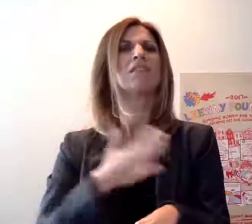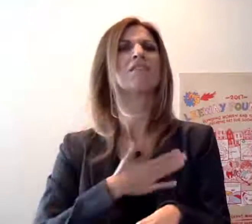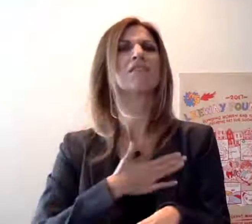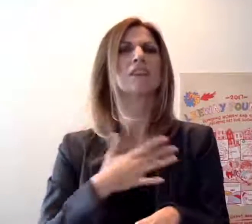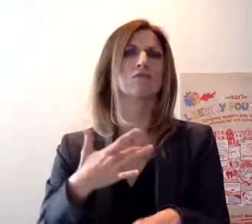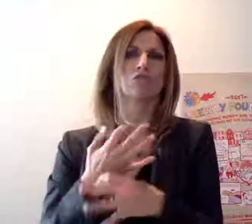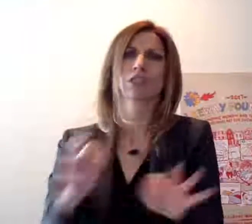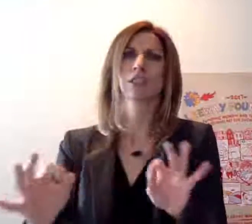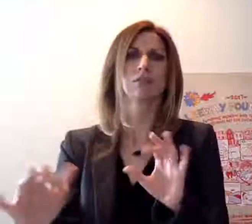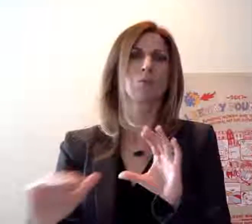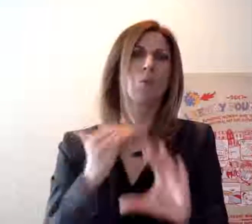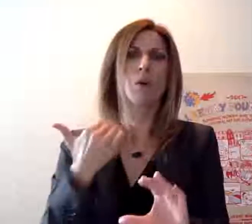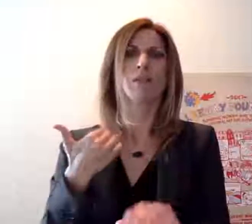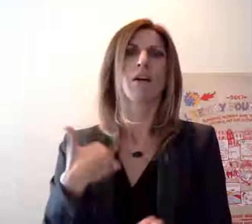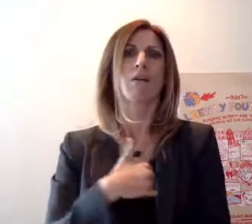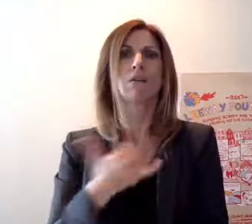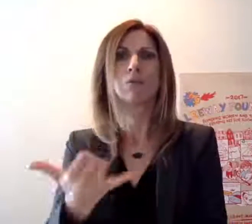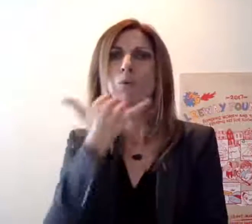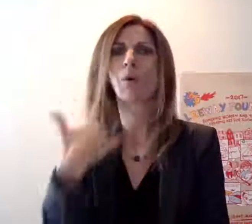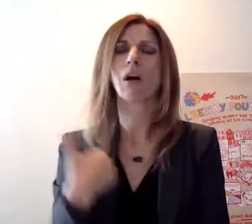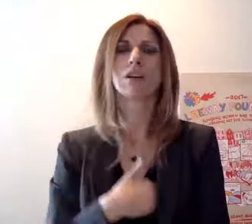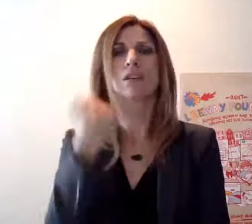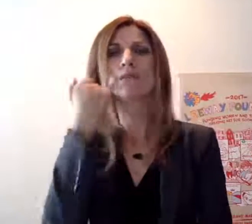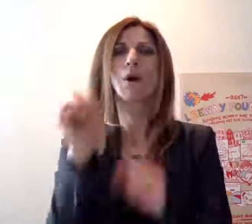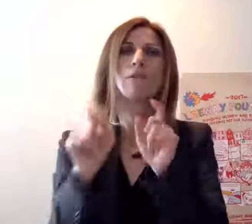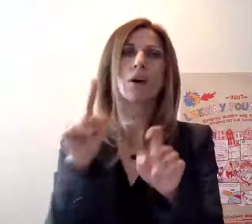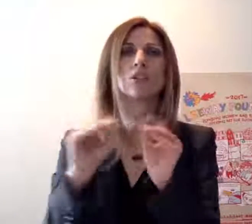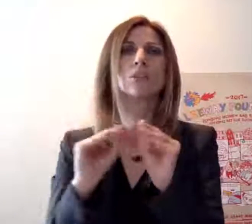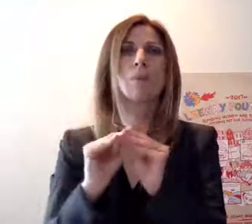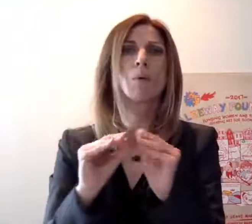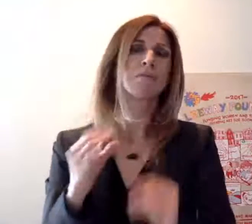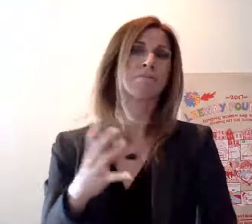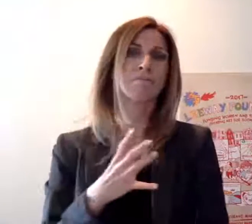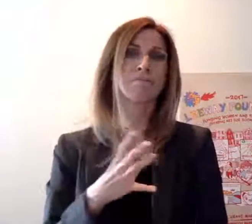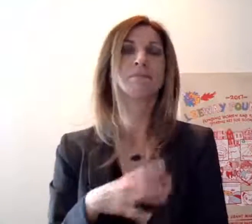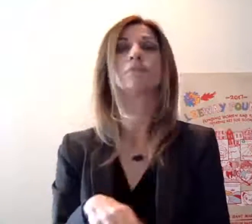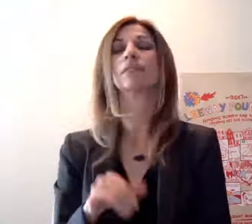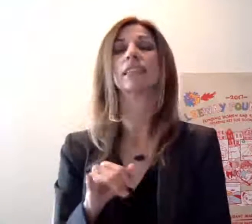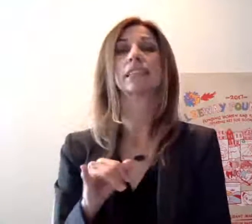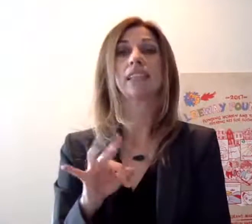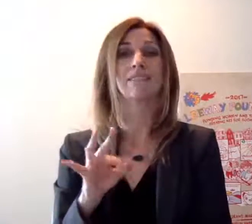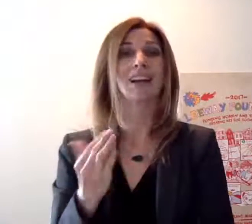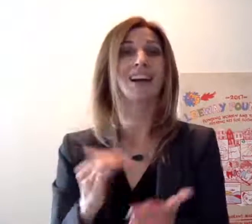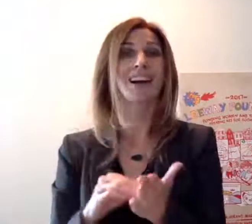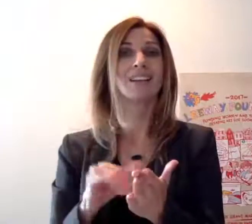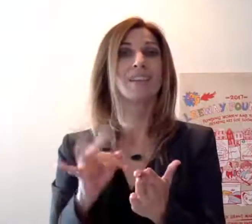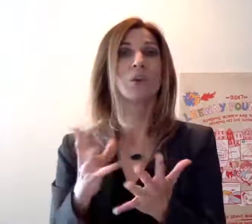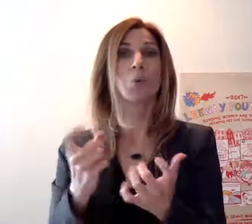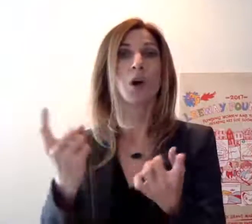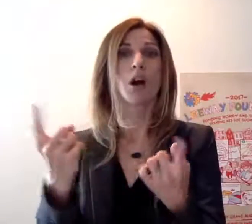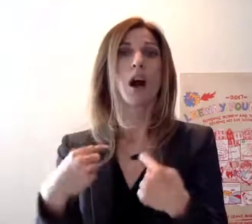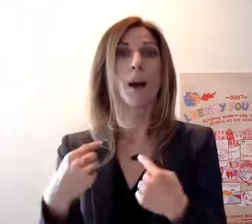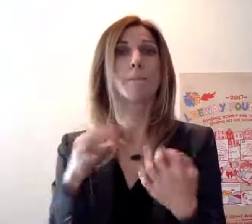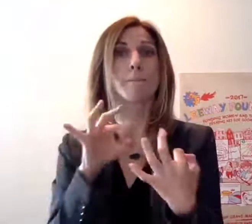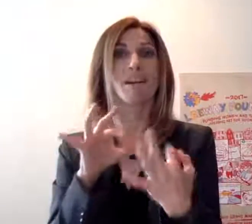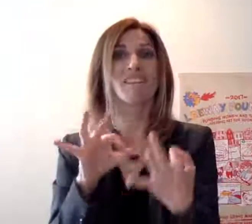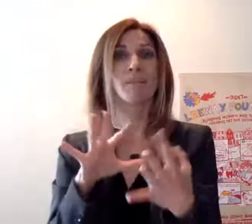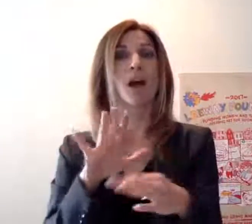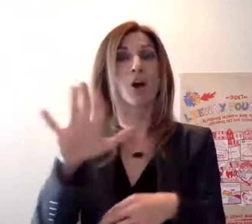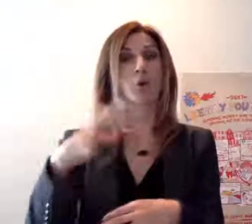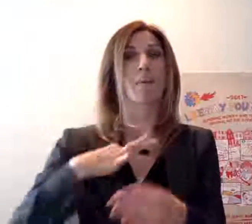or email us if you have other questions that we didn't address. Again, if you'd like to come and get feedback on